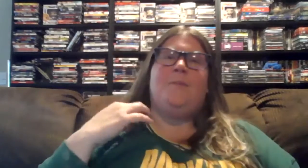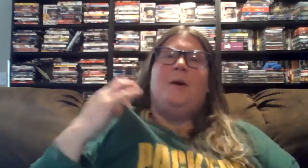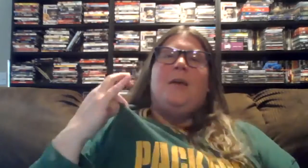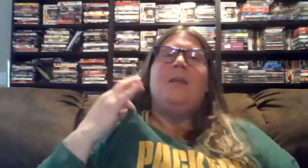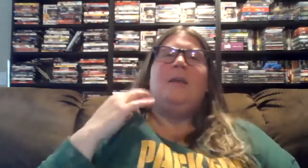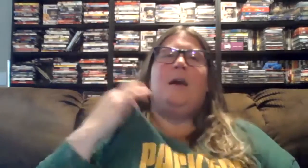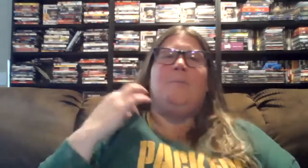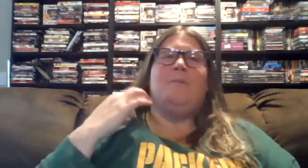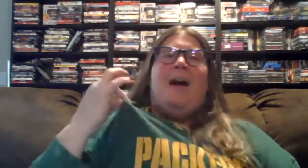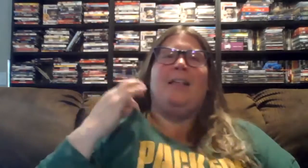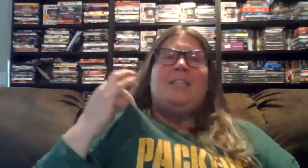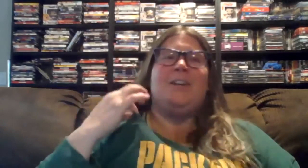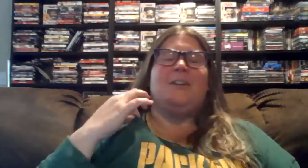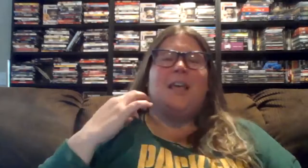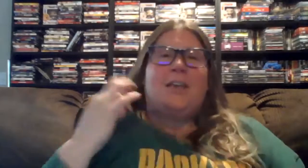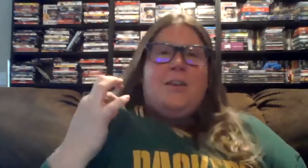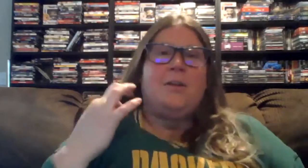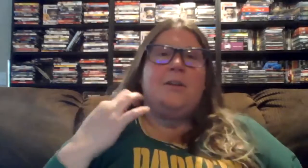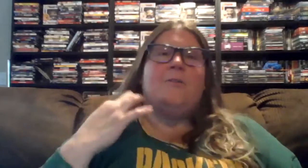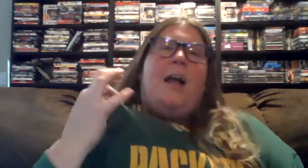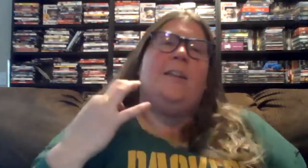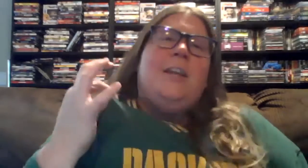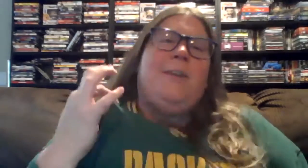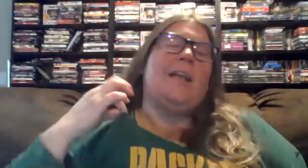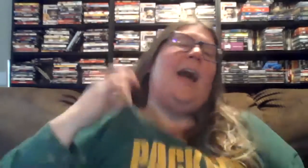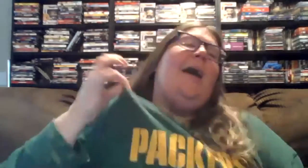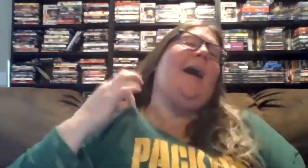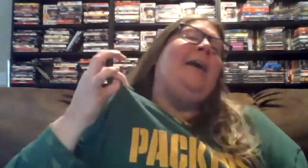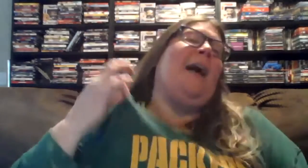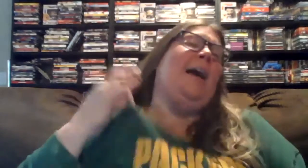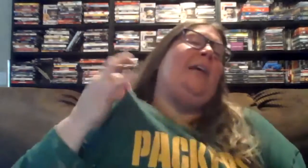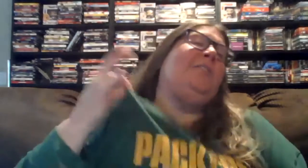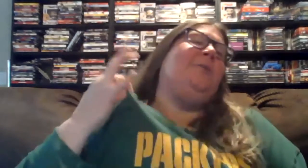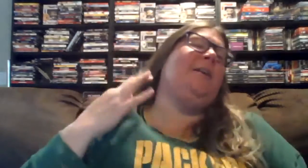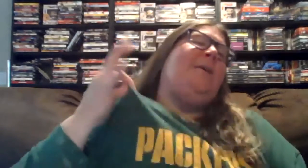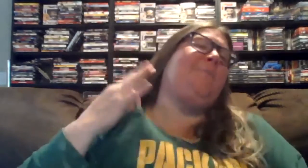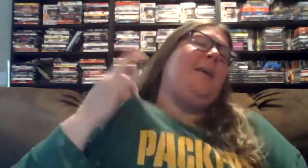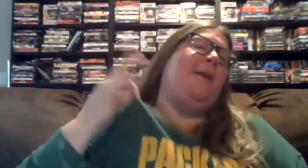but volunteer is like you're volunteering. Like I'll do it. Me, pick me.